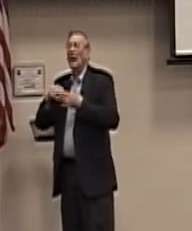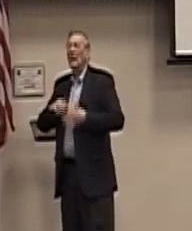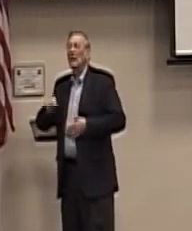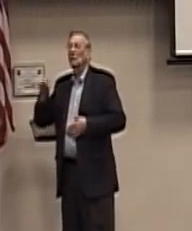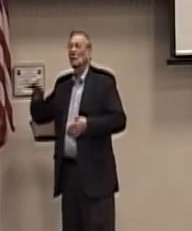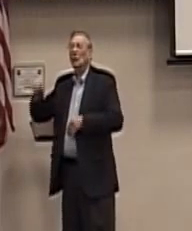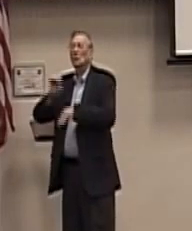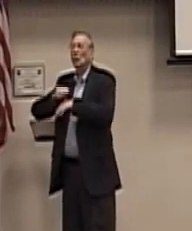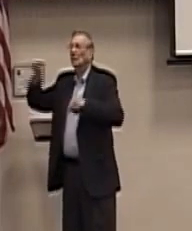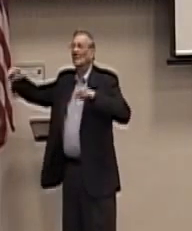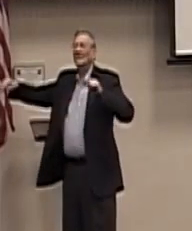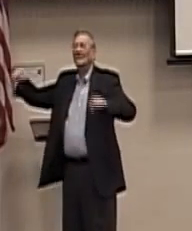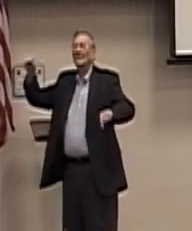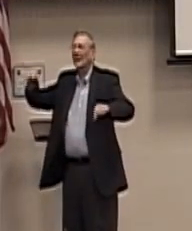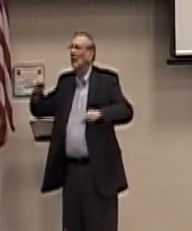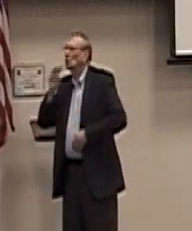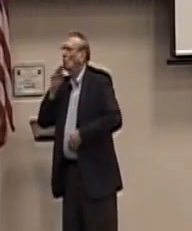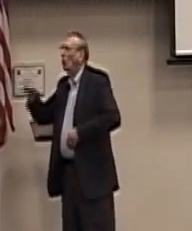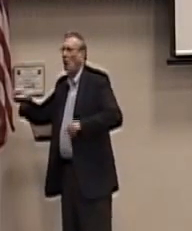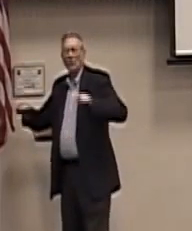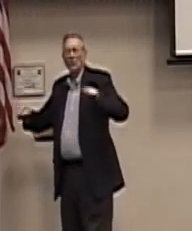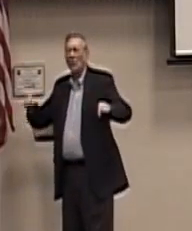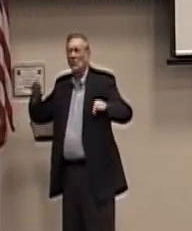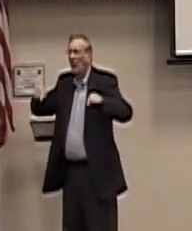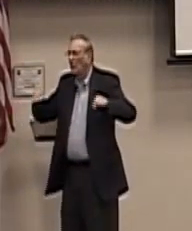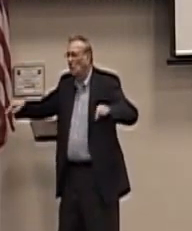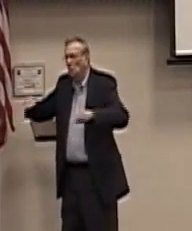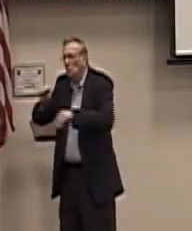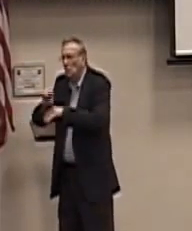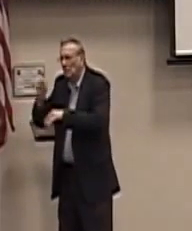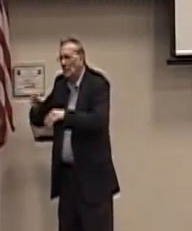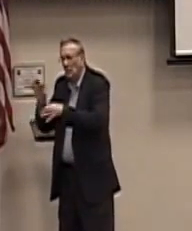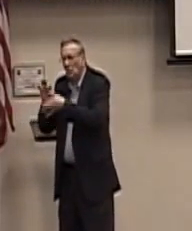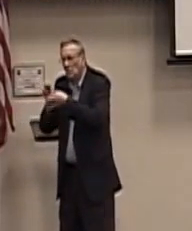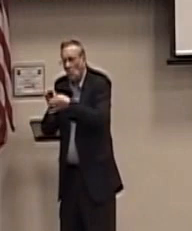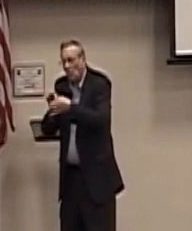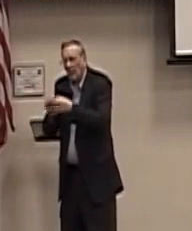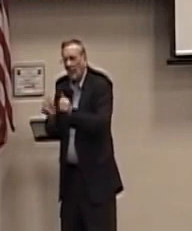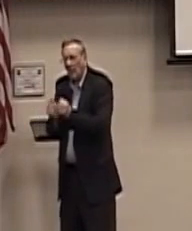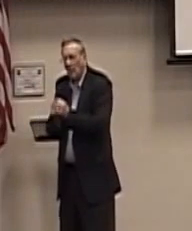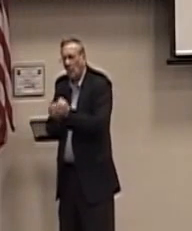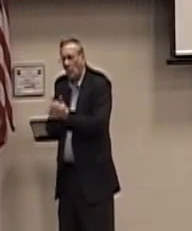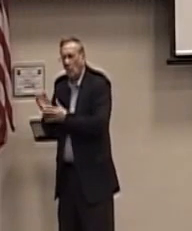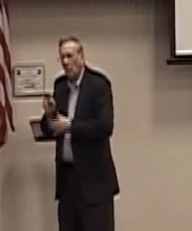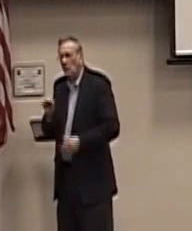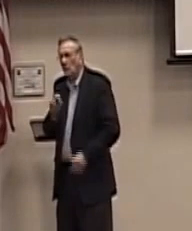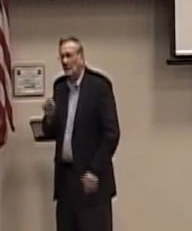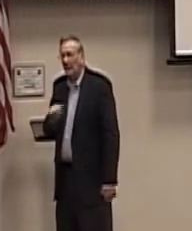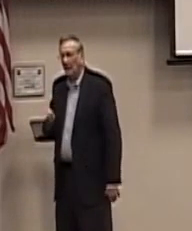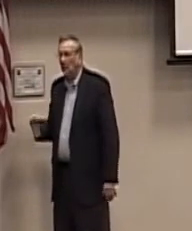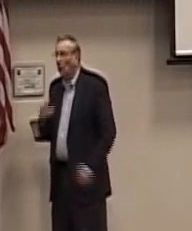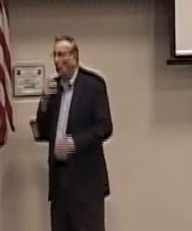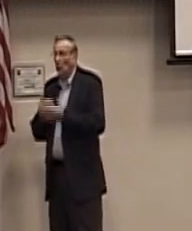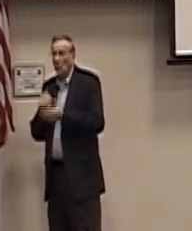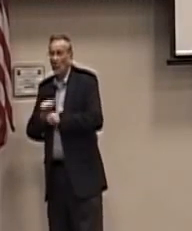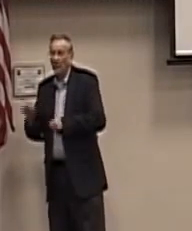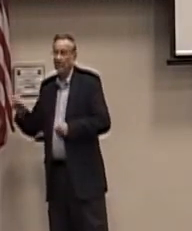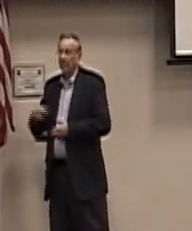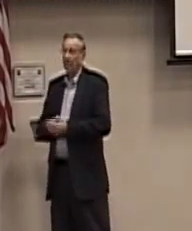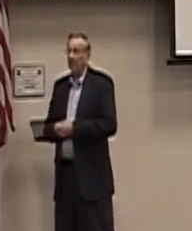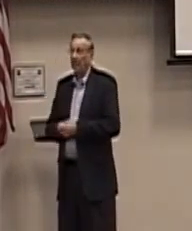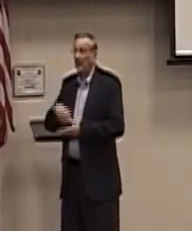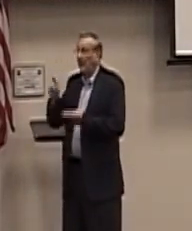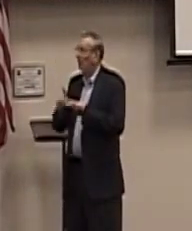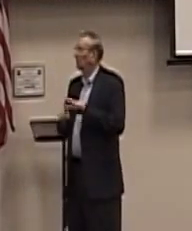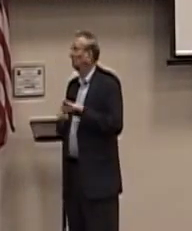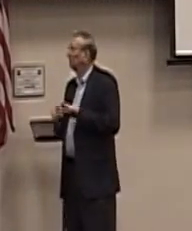Zealand churches and just talk and look for ways to be more evangelistic throughout New Zealand. Our next